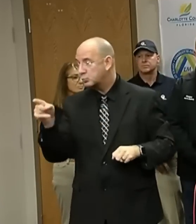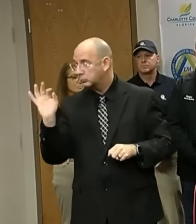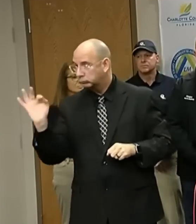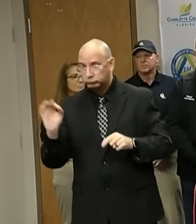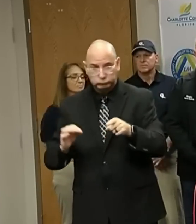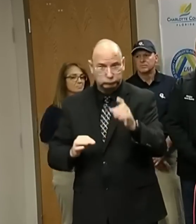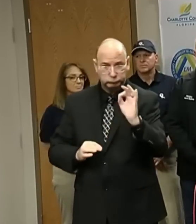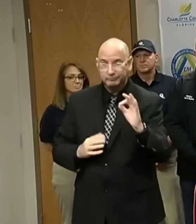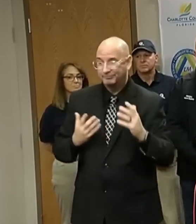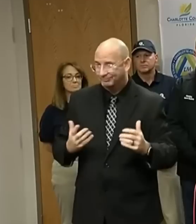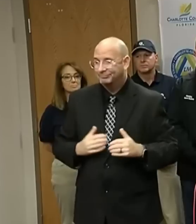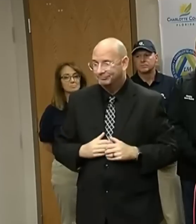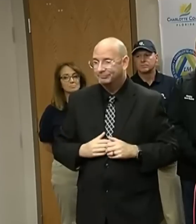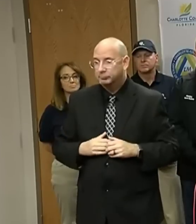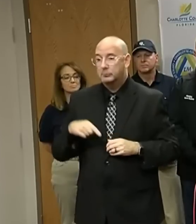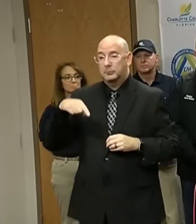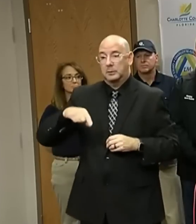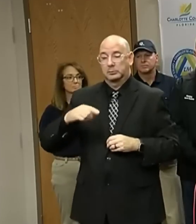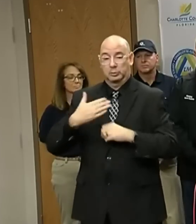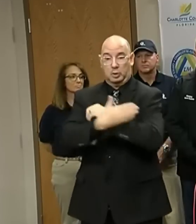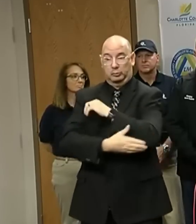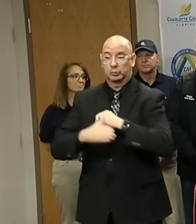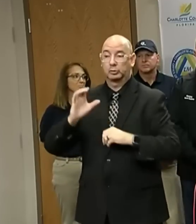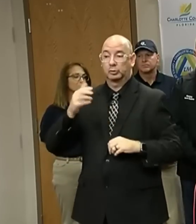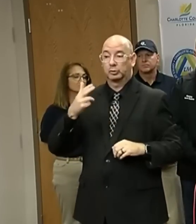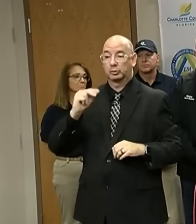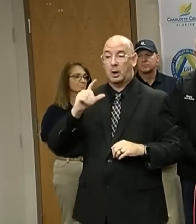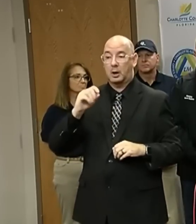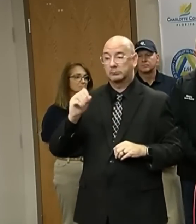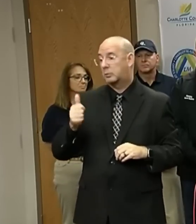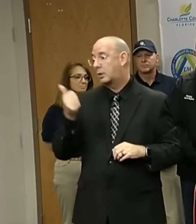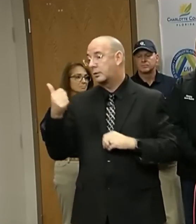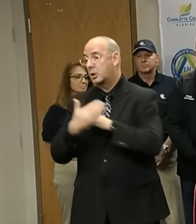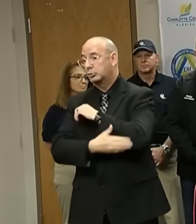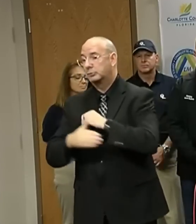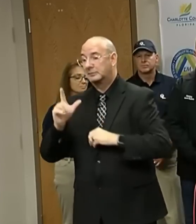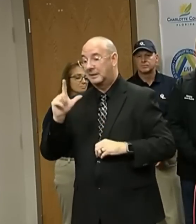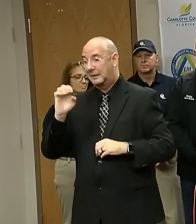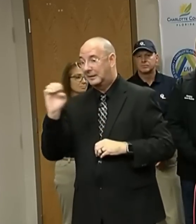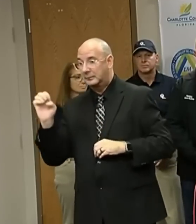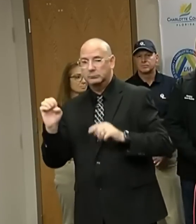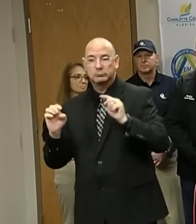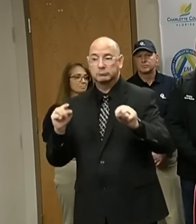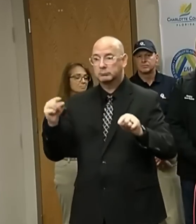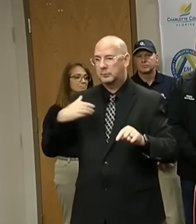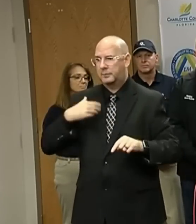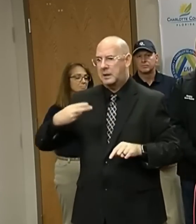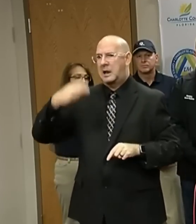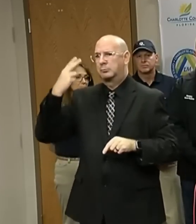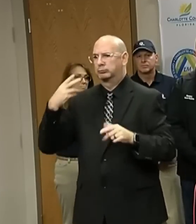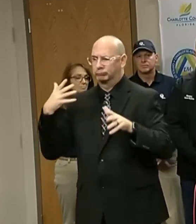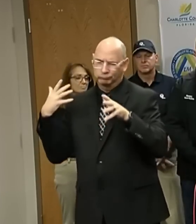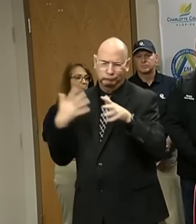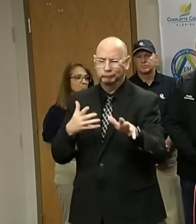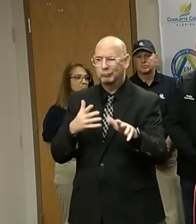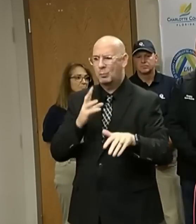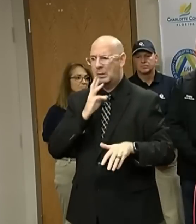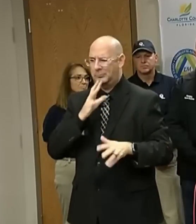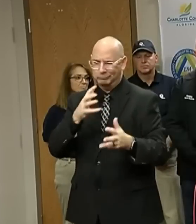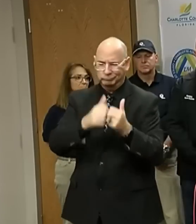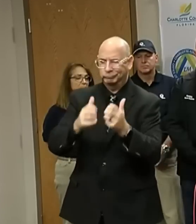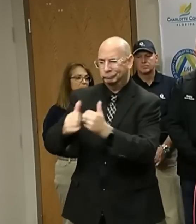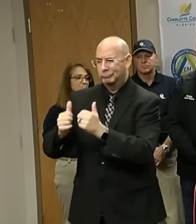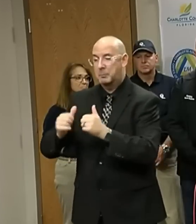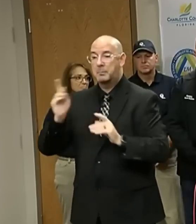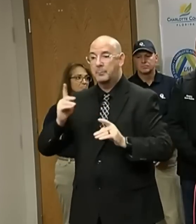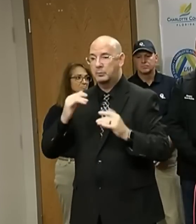of the neighborhoods that experienced a lot of wind or water damage, these folks are there. They're working to make sure